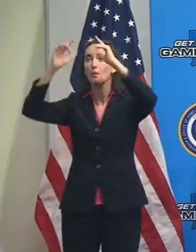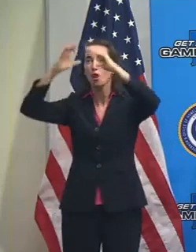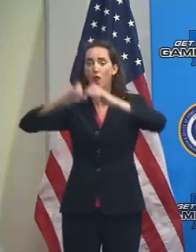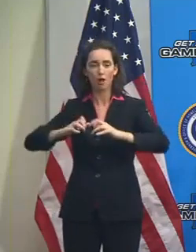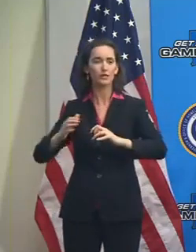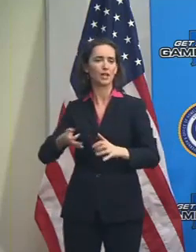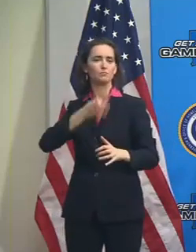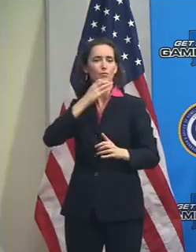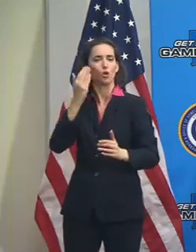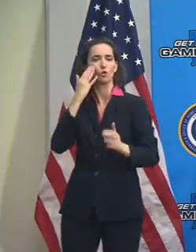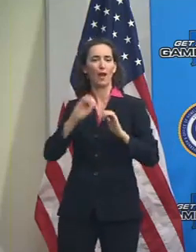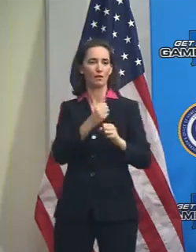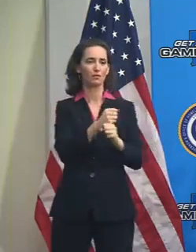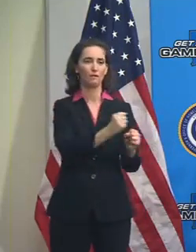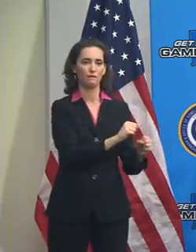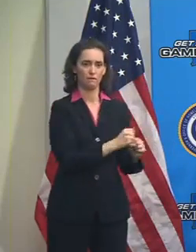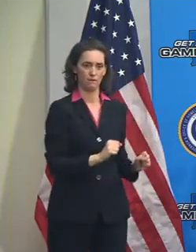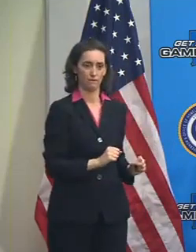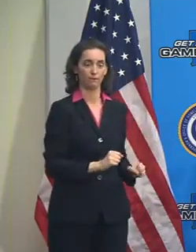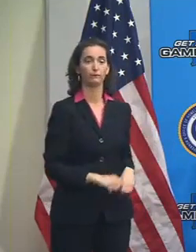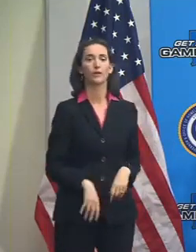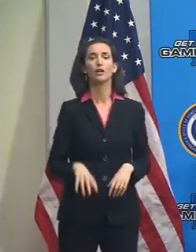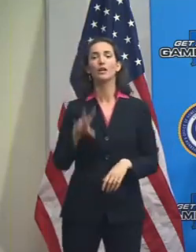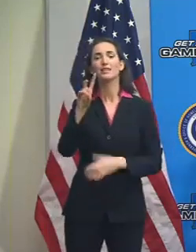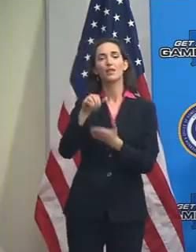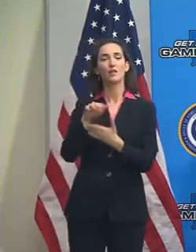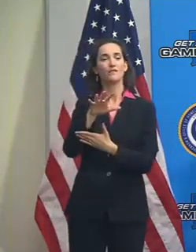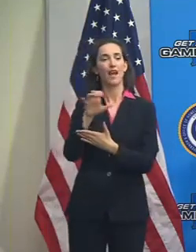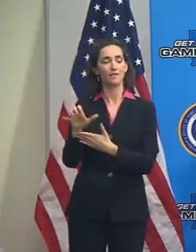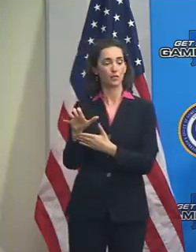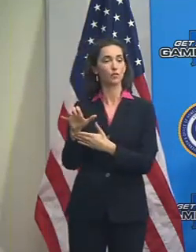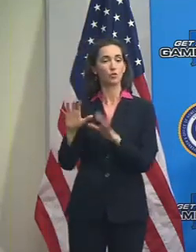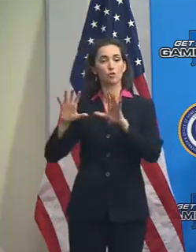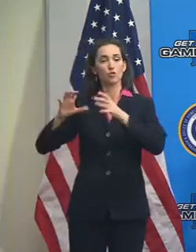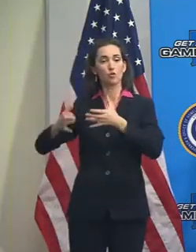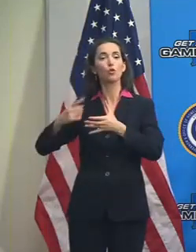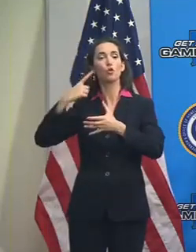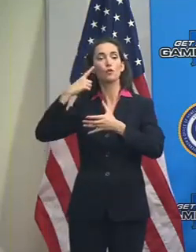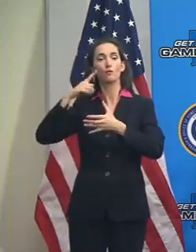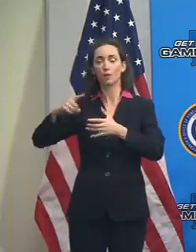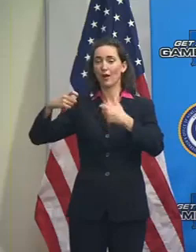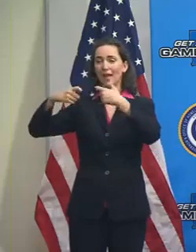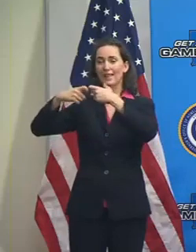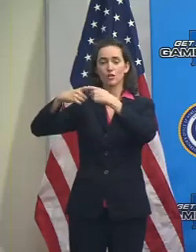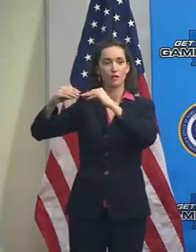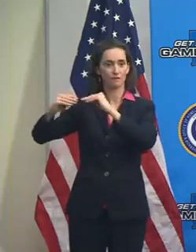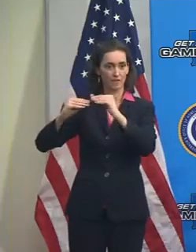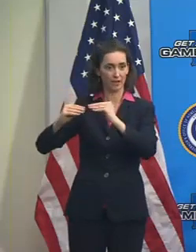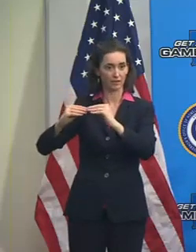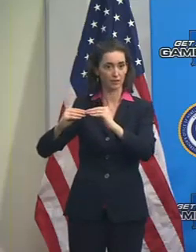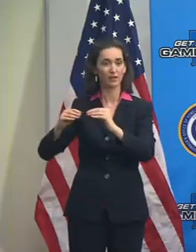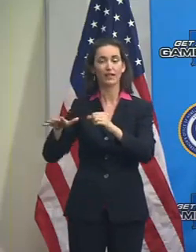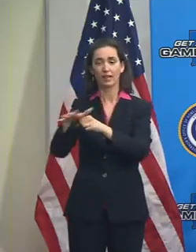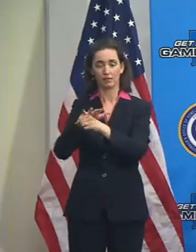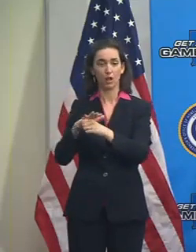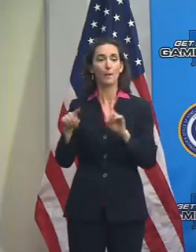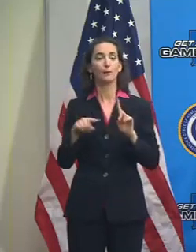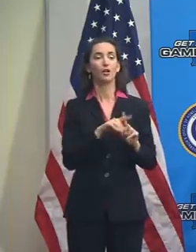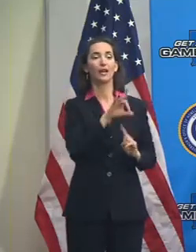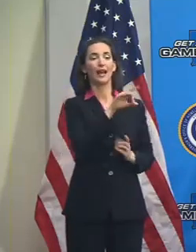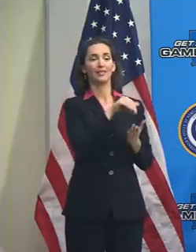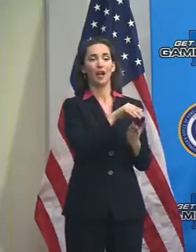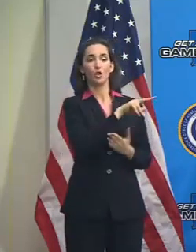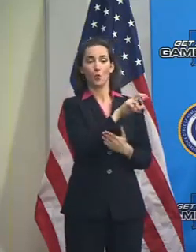I can tell you that 7,500 utility crew members will be staged in the state pre-landfall with an additional